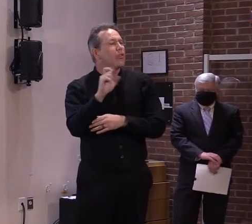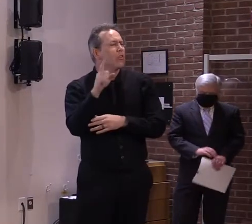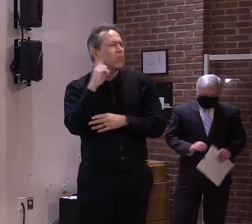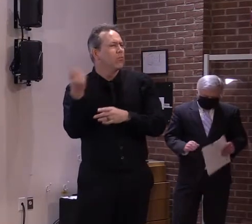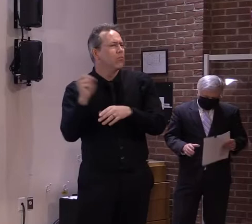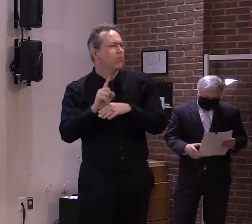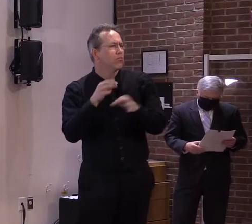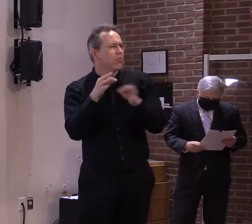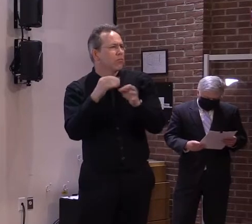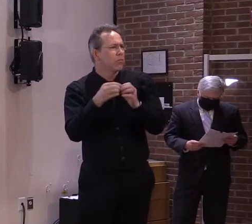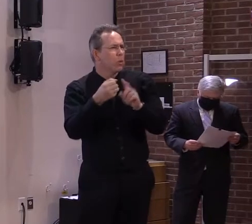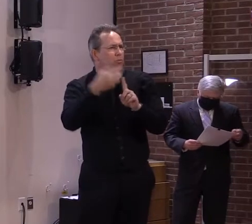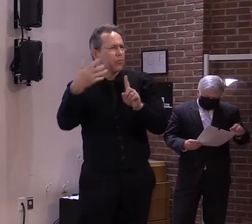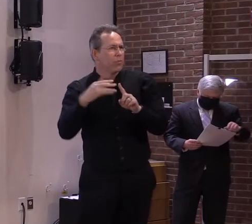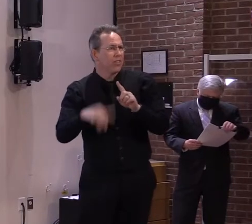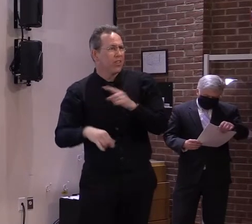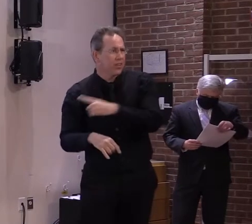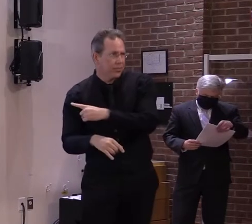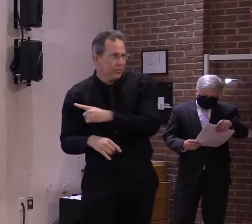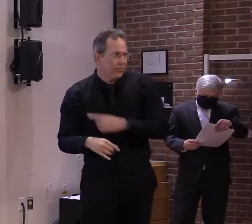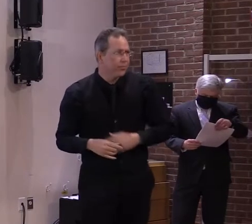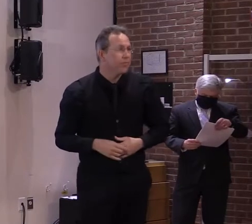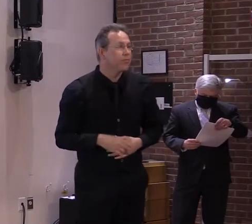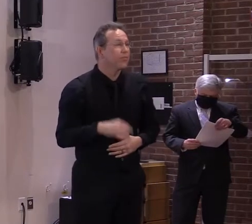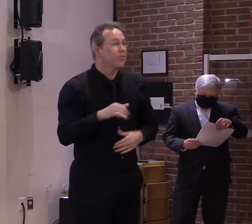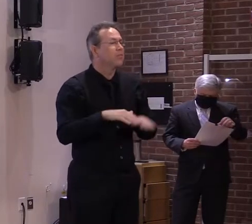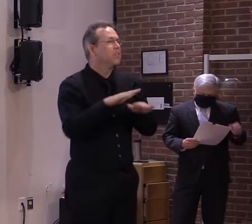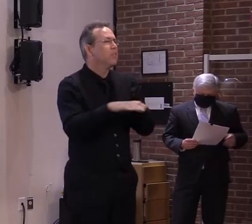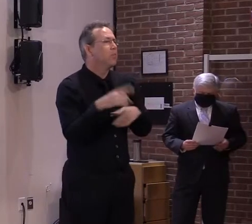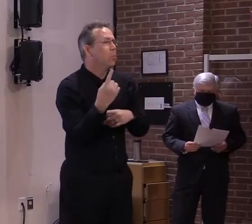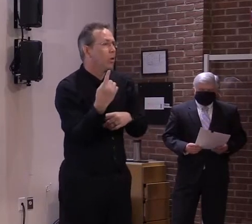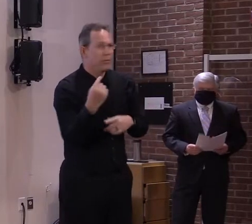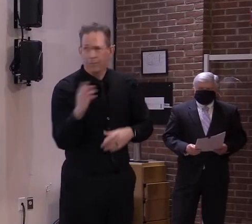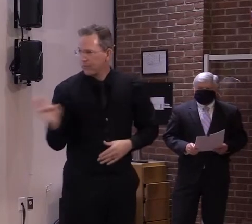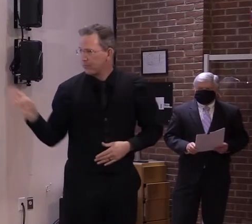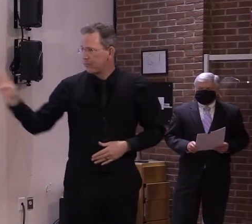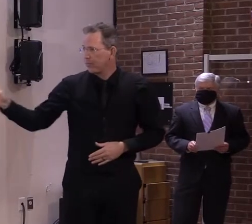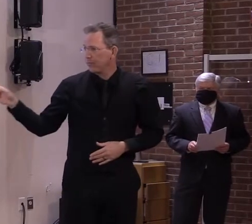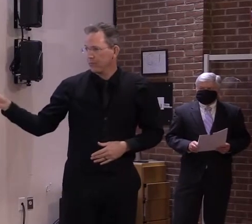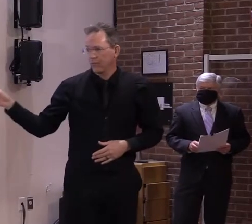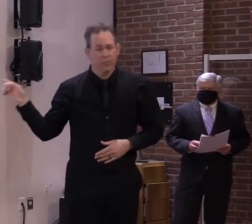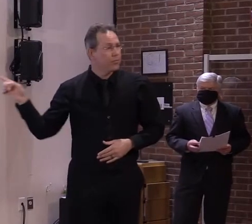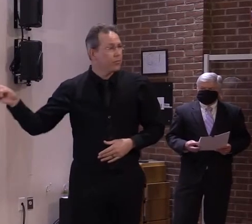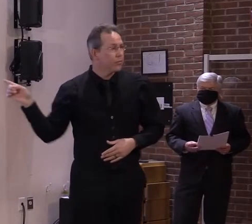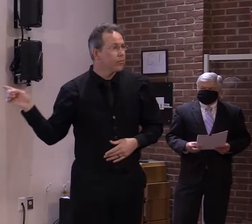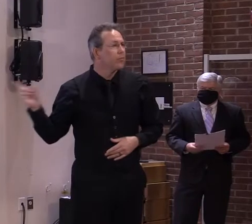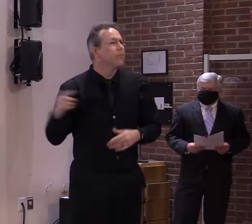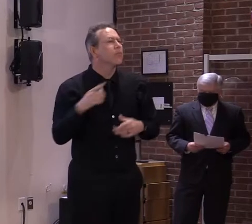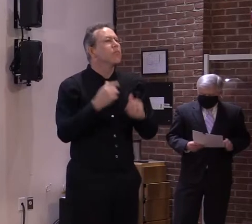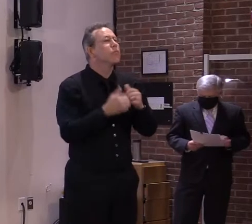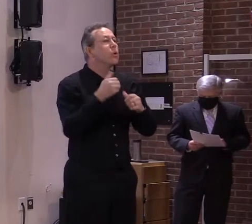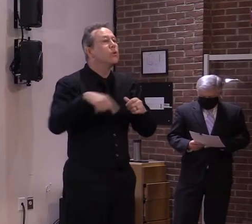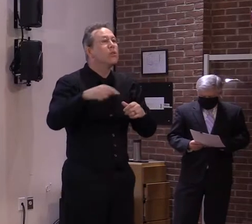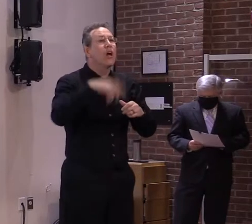one, this is when those most at risk of death and hospitalization are substantially